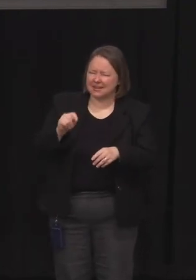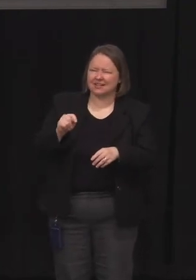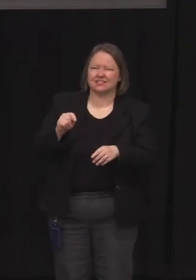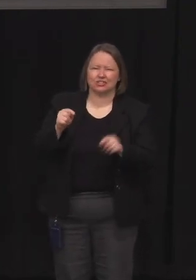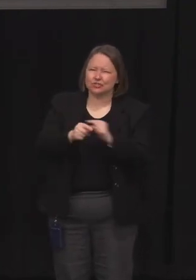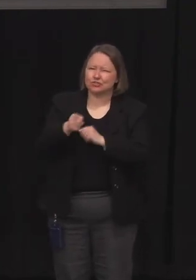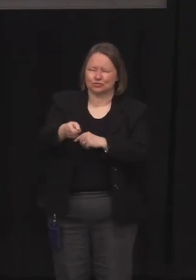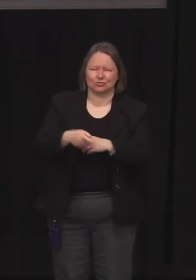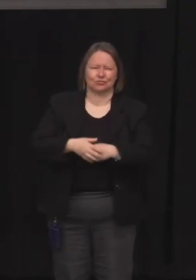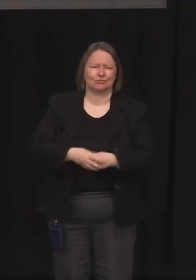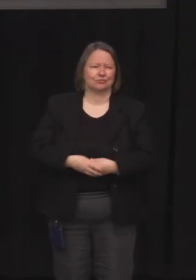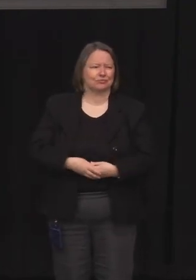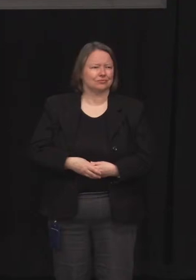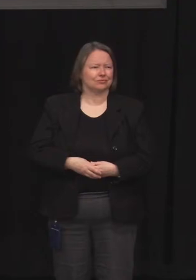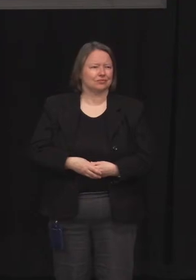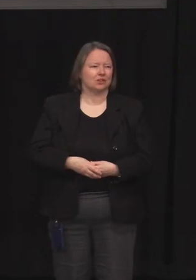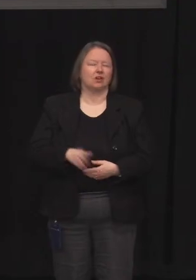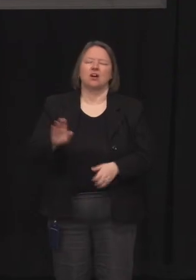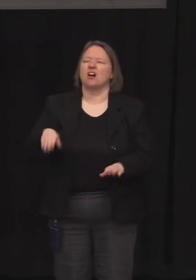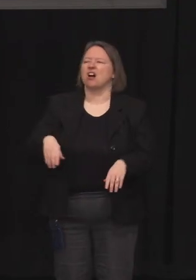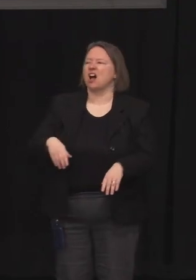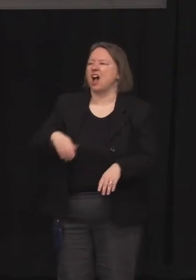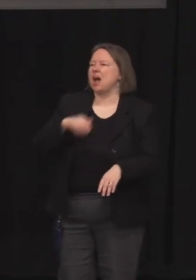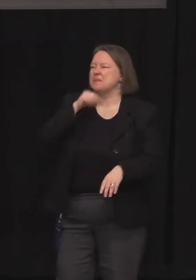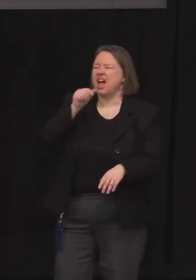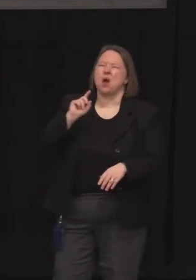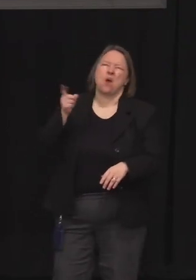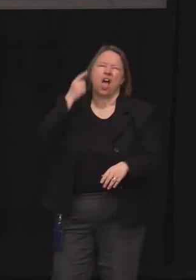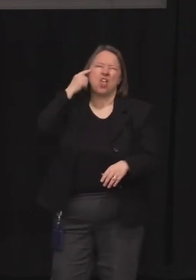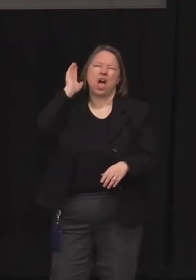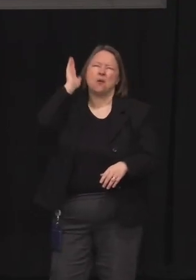How about this last one? I'm too not where I thought I'd be.